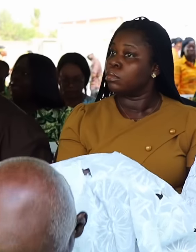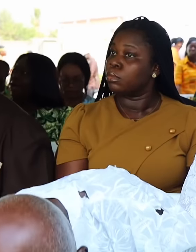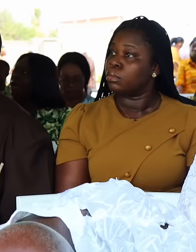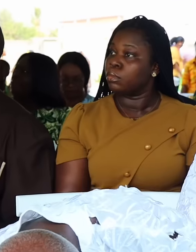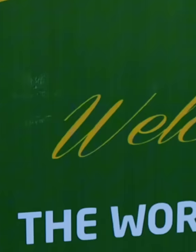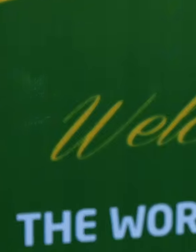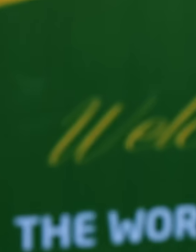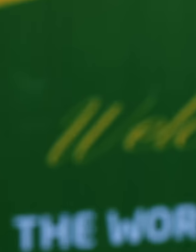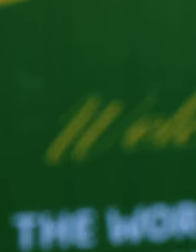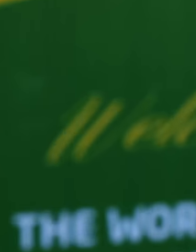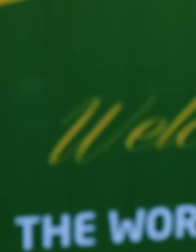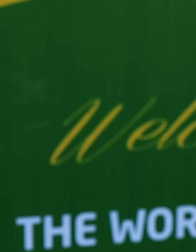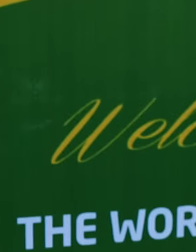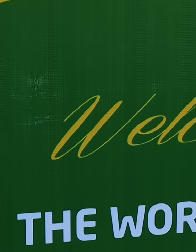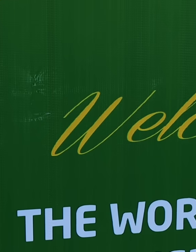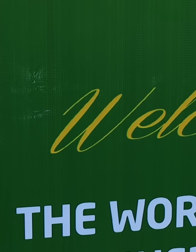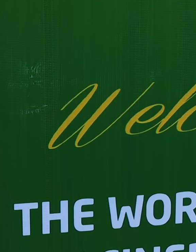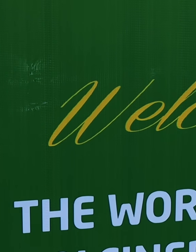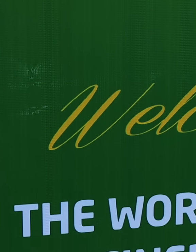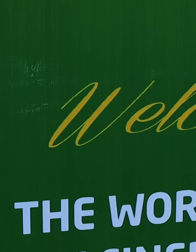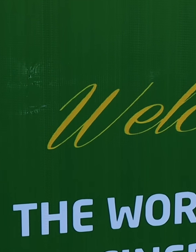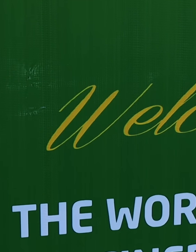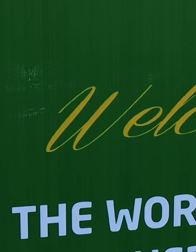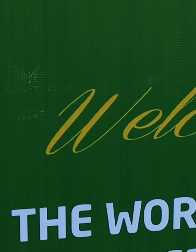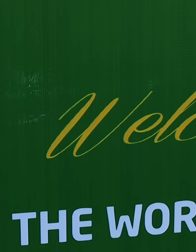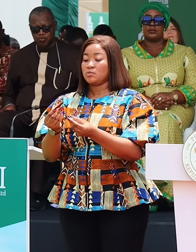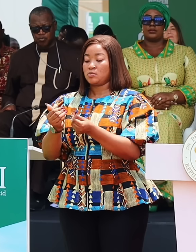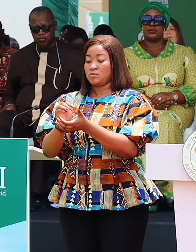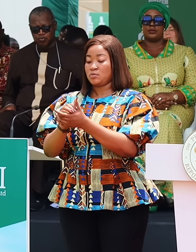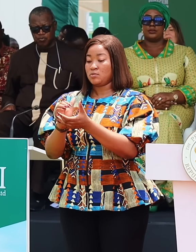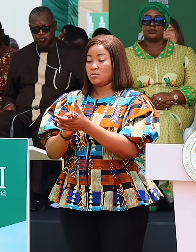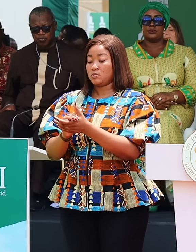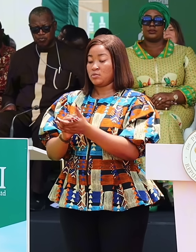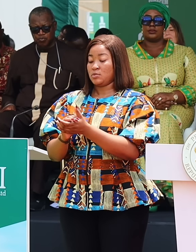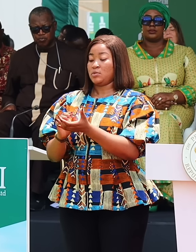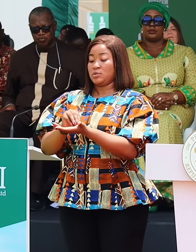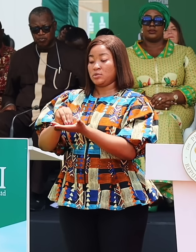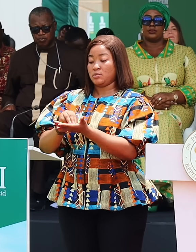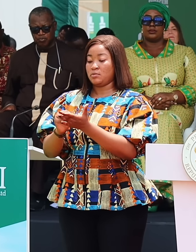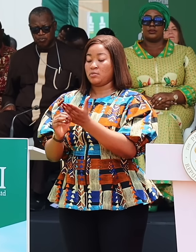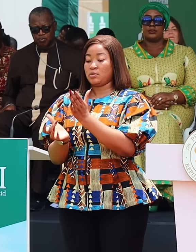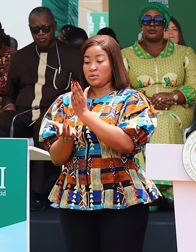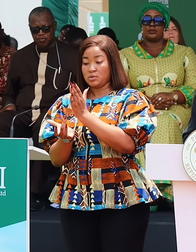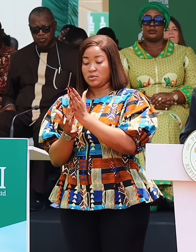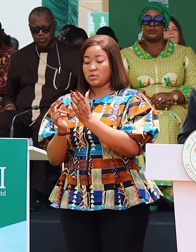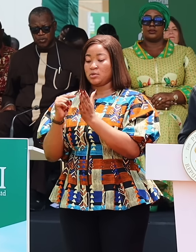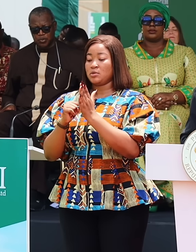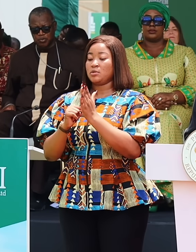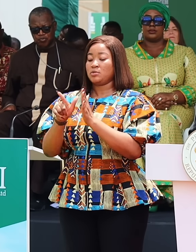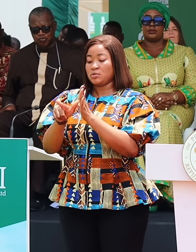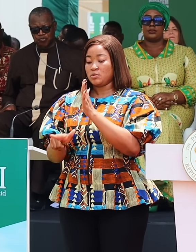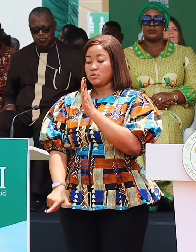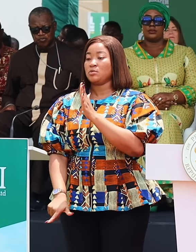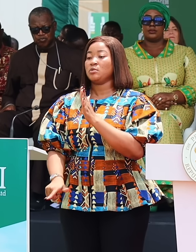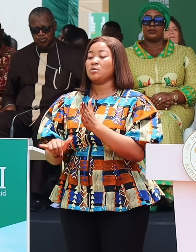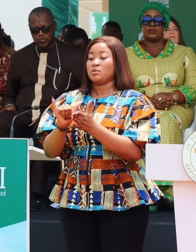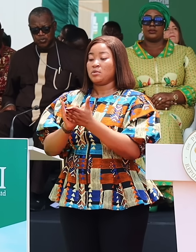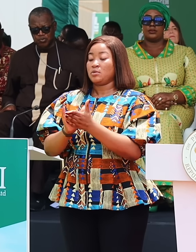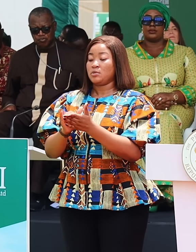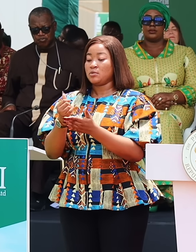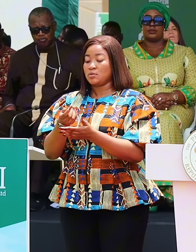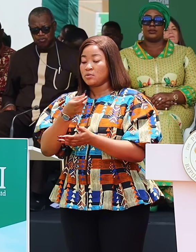introducing limestone calcined clay cement technology, this facility significantly reduces carbon